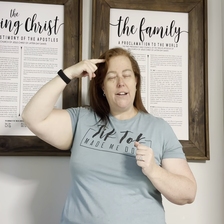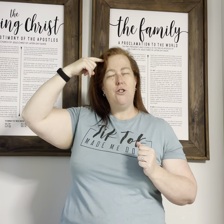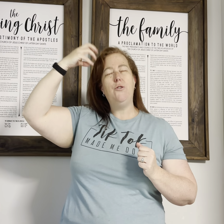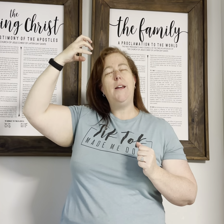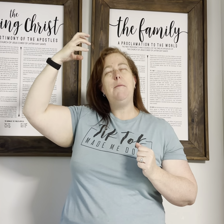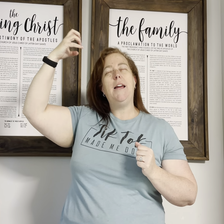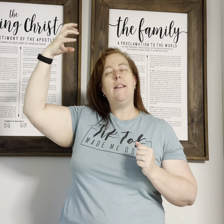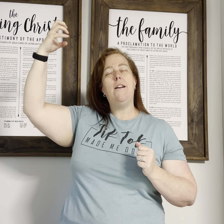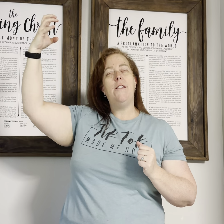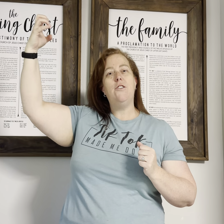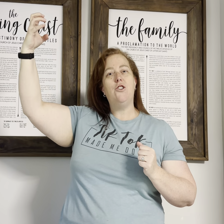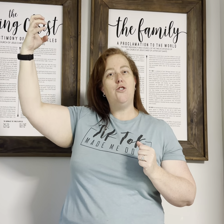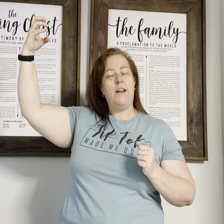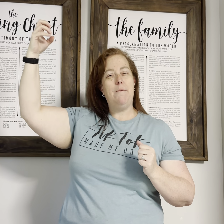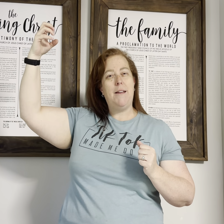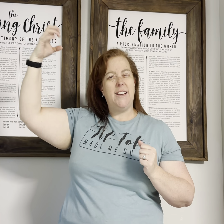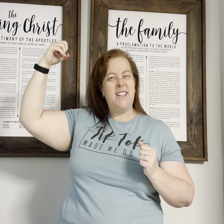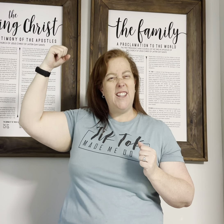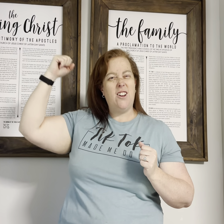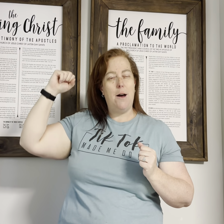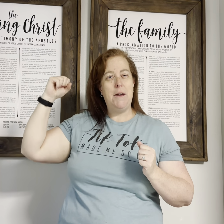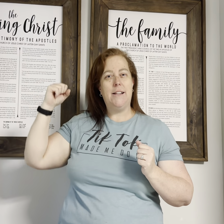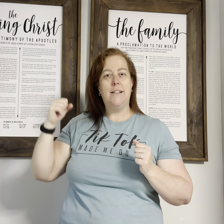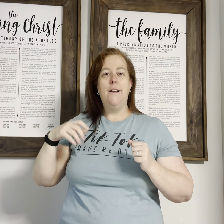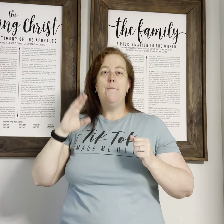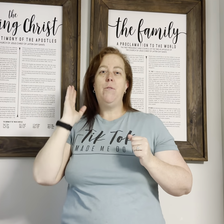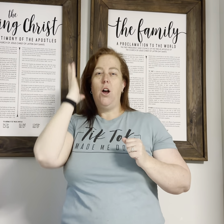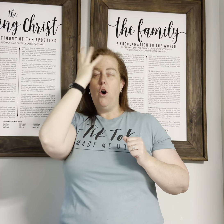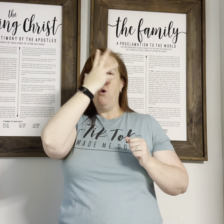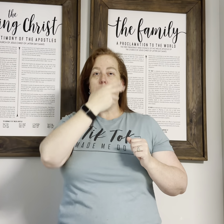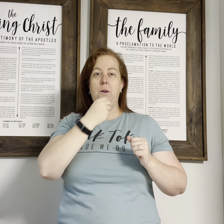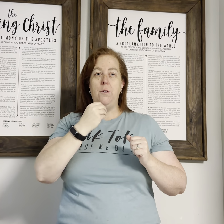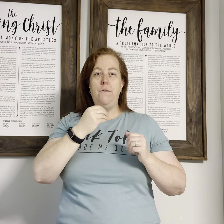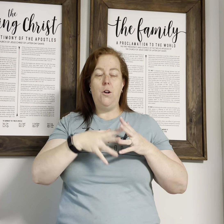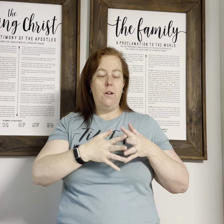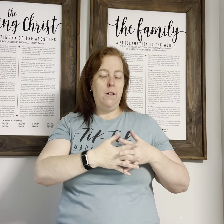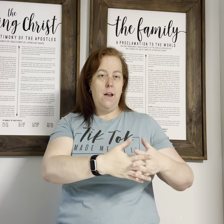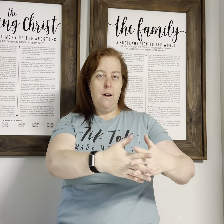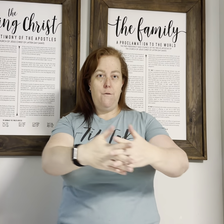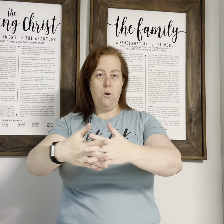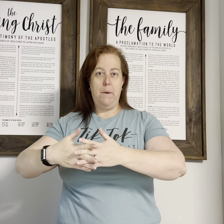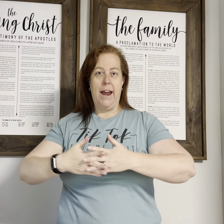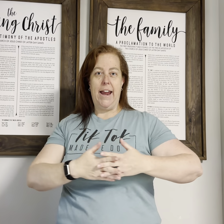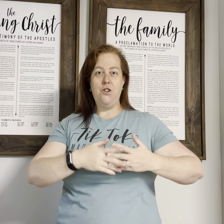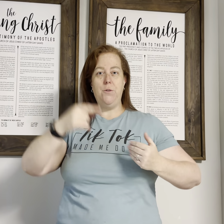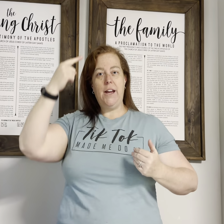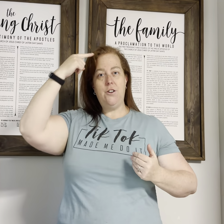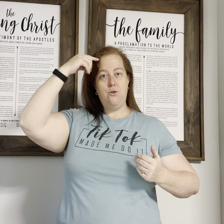you're dreaming, and then there's your dream like you see it in comics. O beautiful for patriot